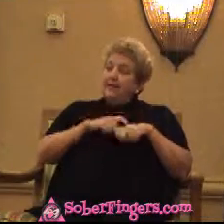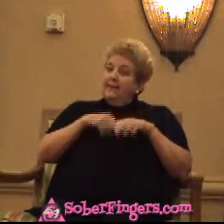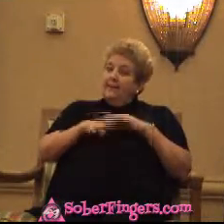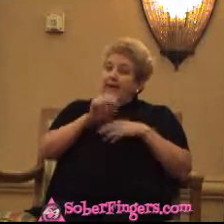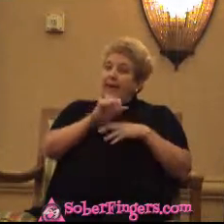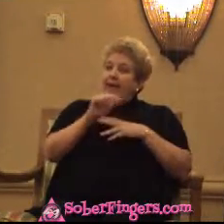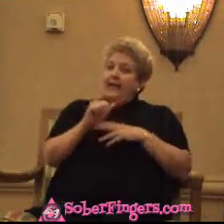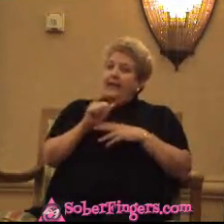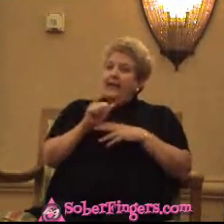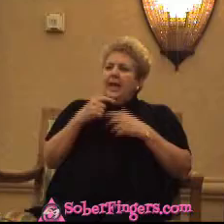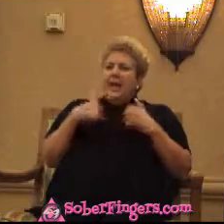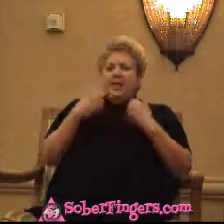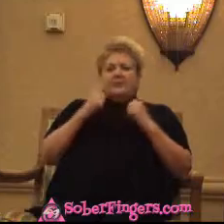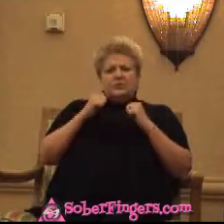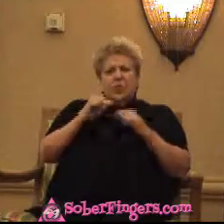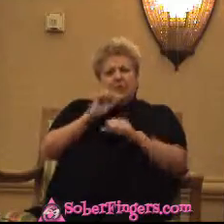I'm trying to work, and, oh, by the way,